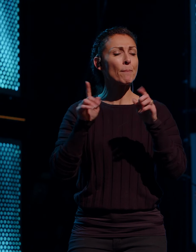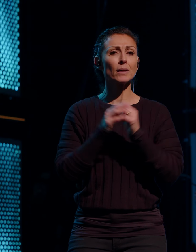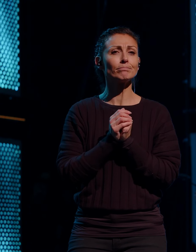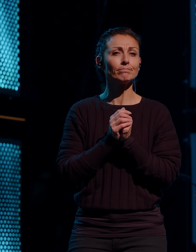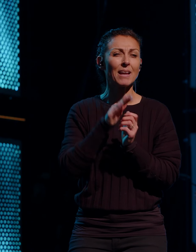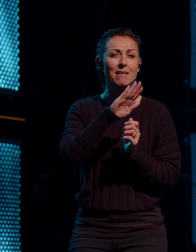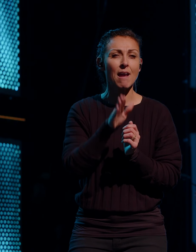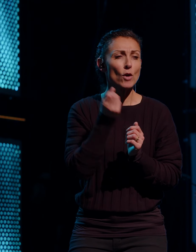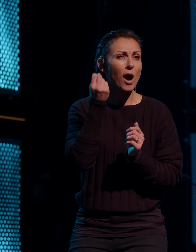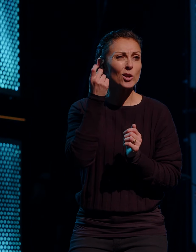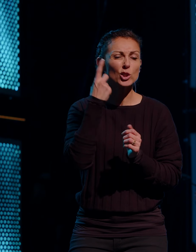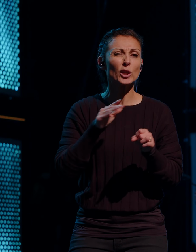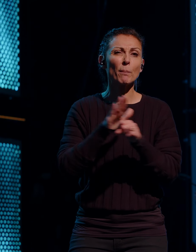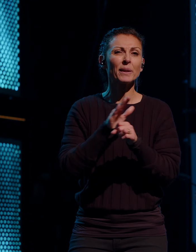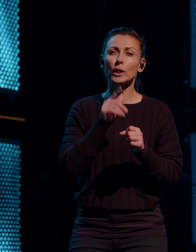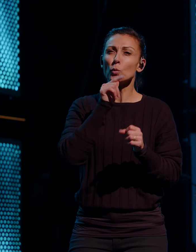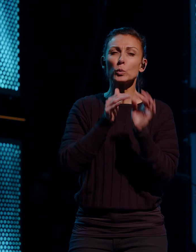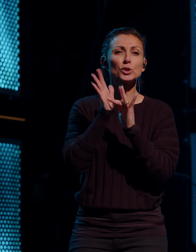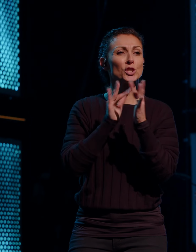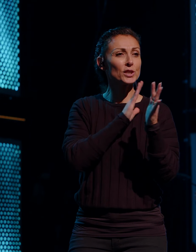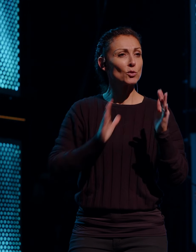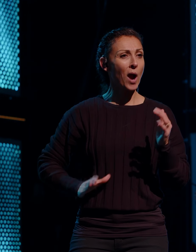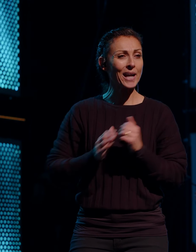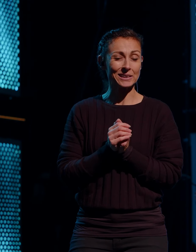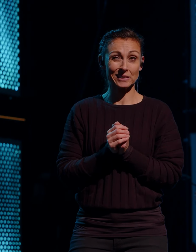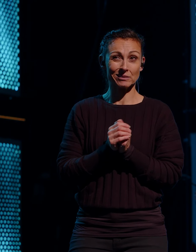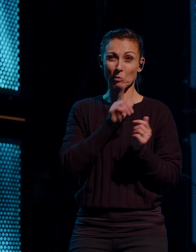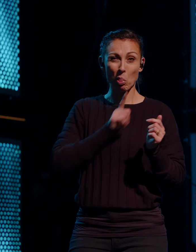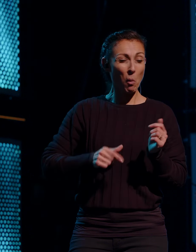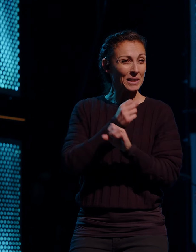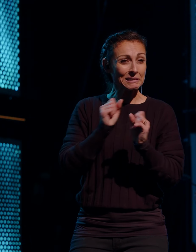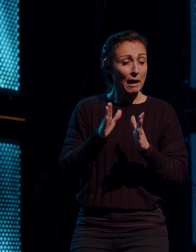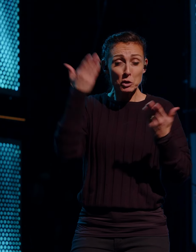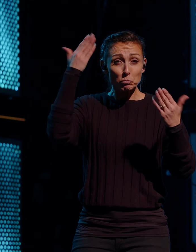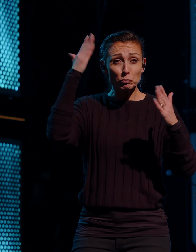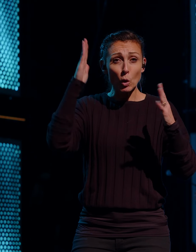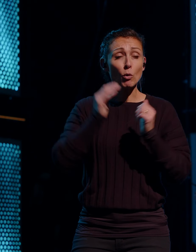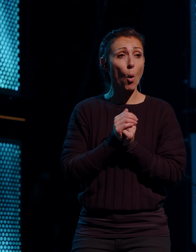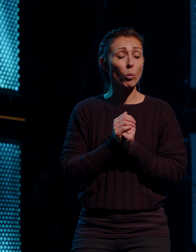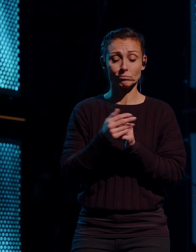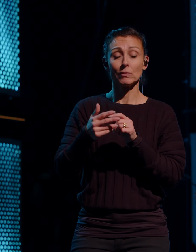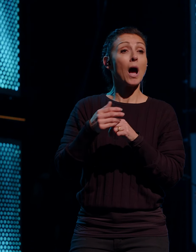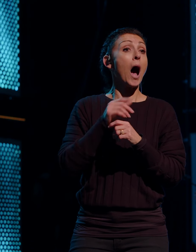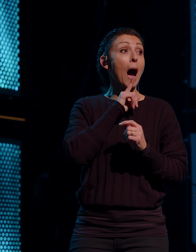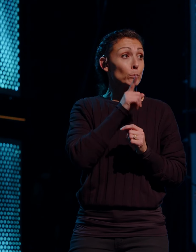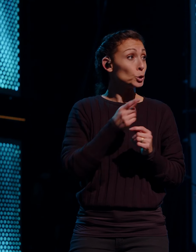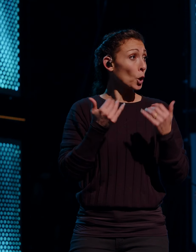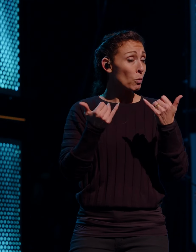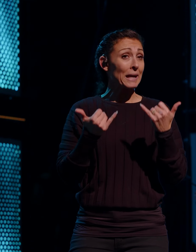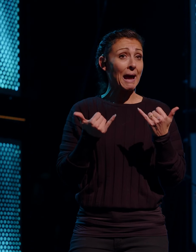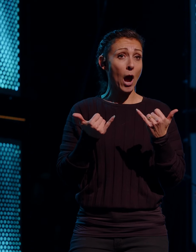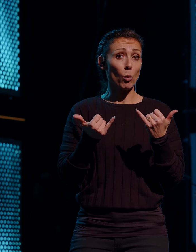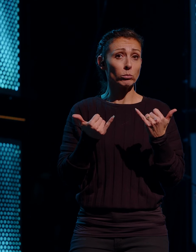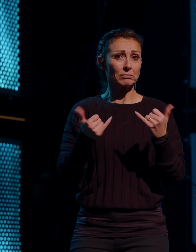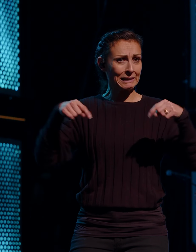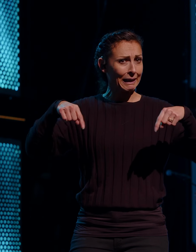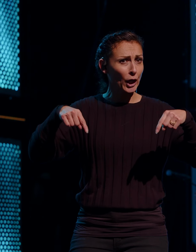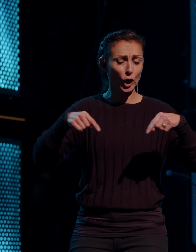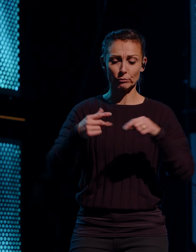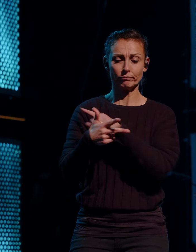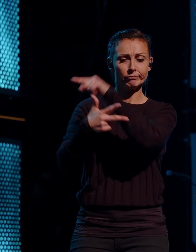Christ is as Lord and Savior. I'm sure there are people here who are oppressed and been taken advantage of, and you're hurting, and